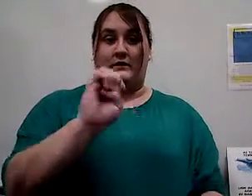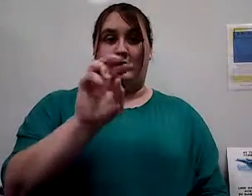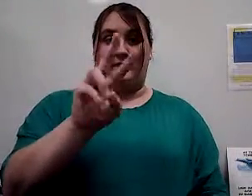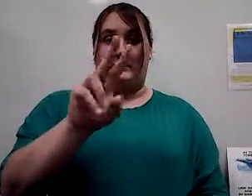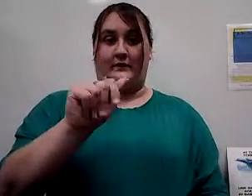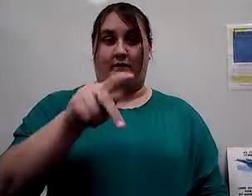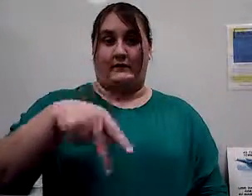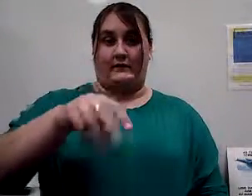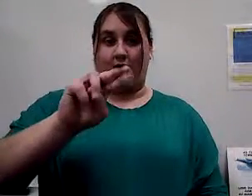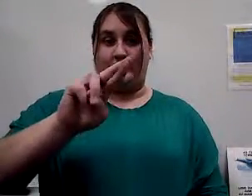evaporation.